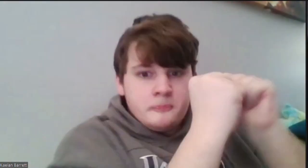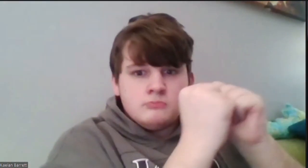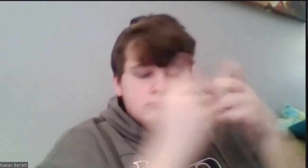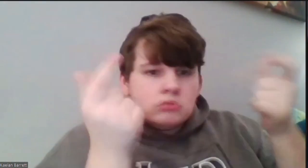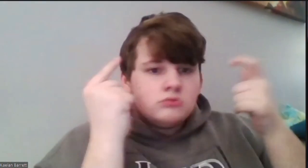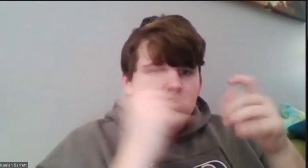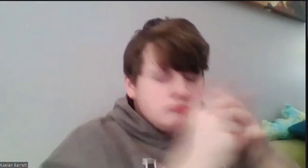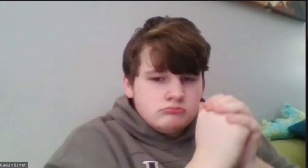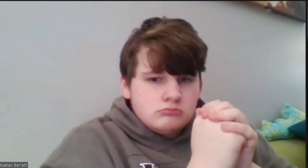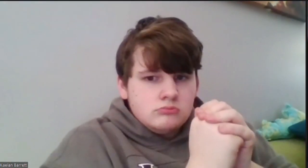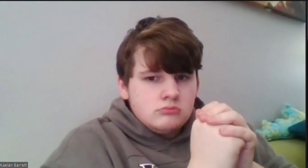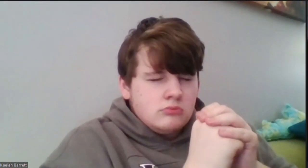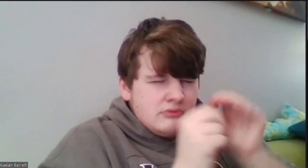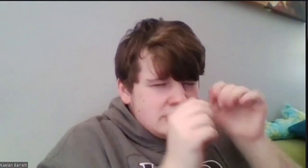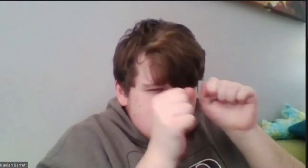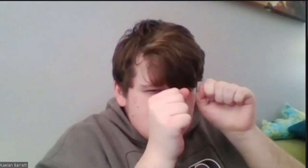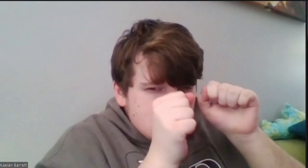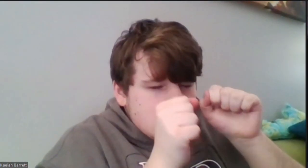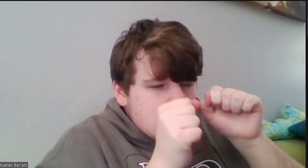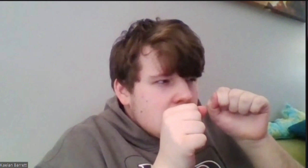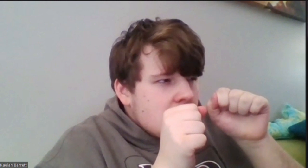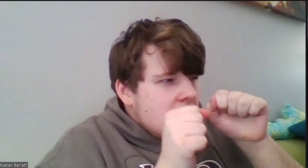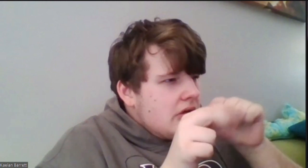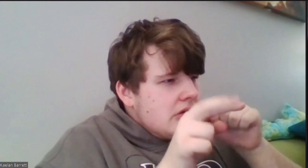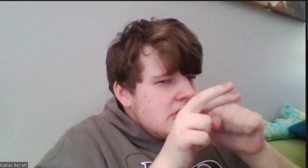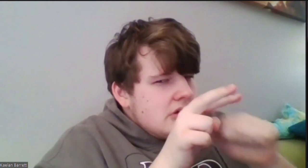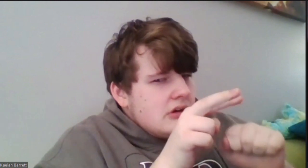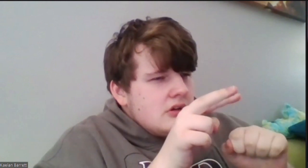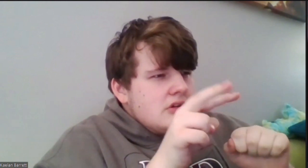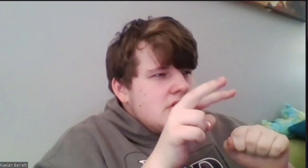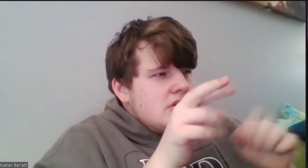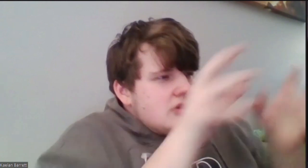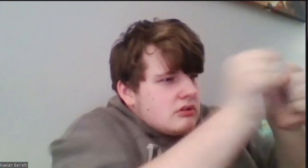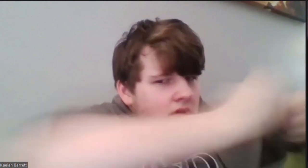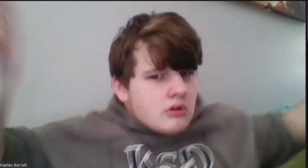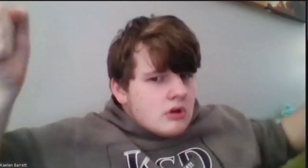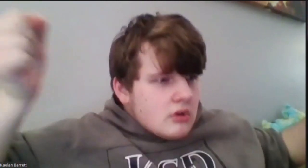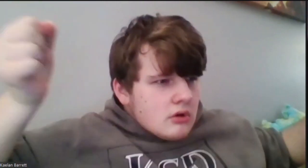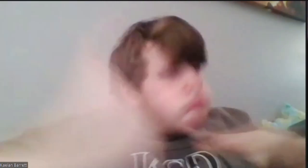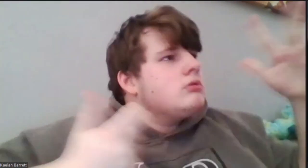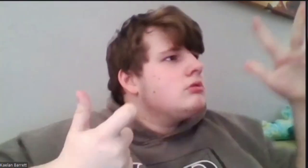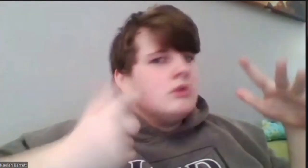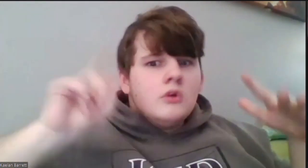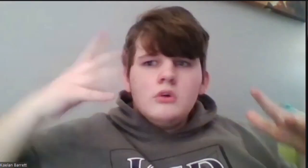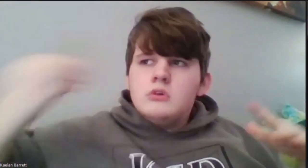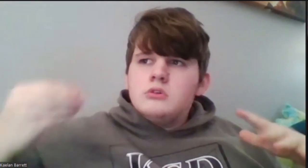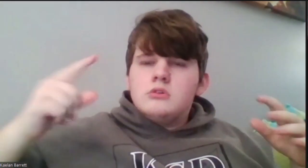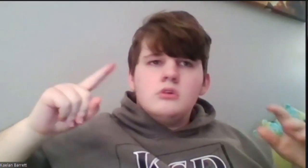do. He covers up with the blanket as quick as he can, and immediately the fire goes down. He